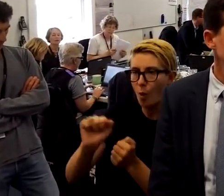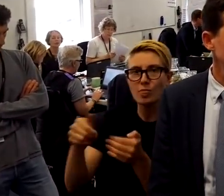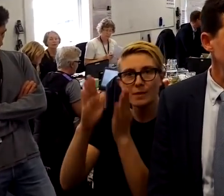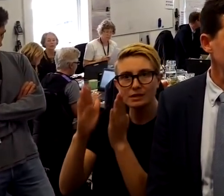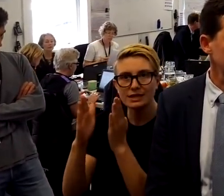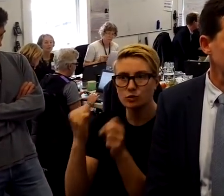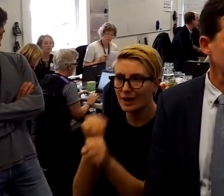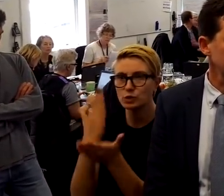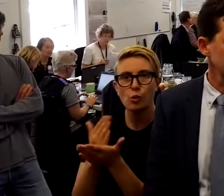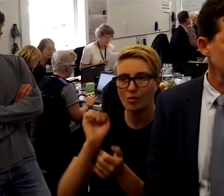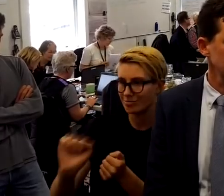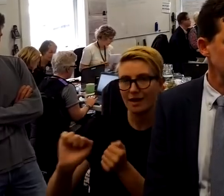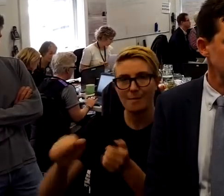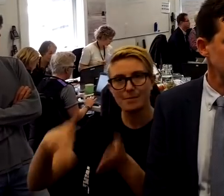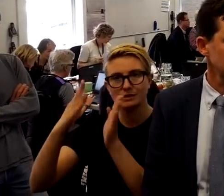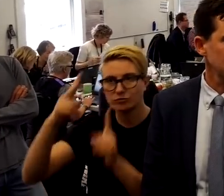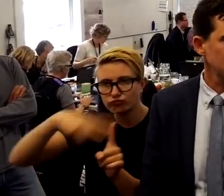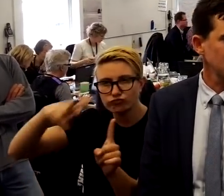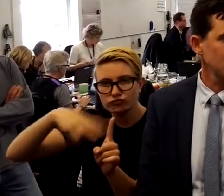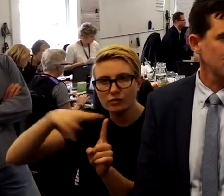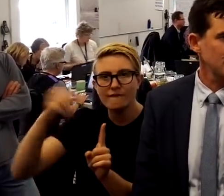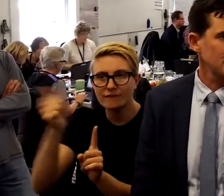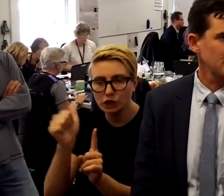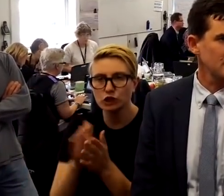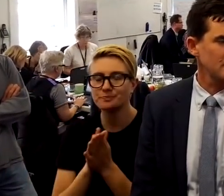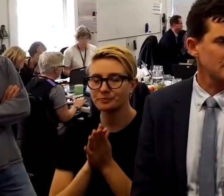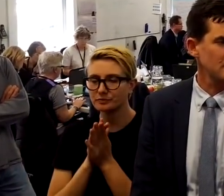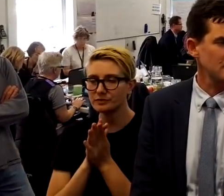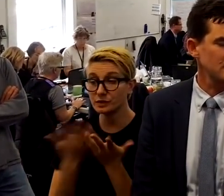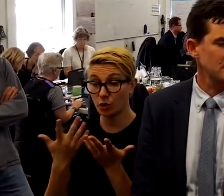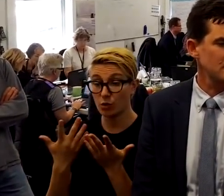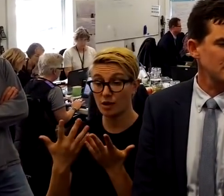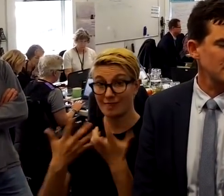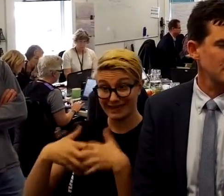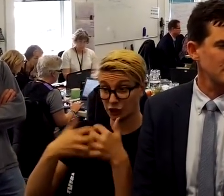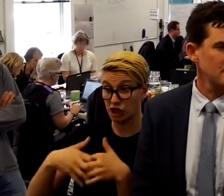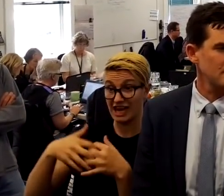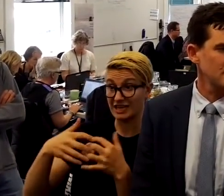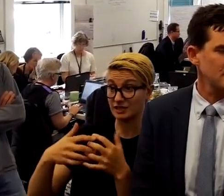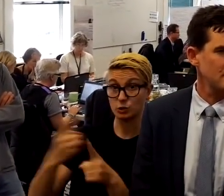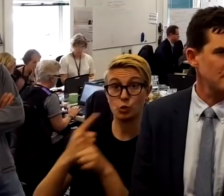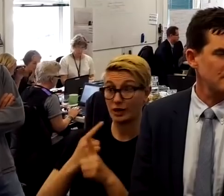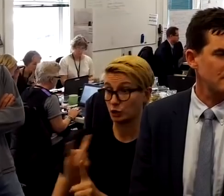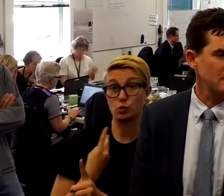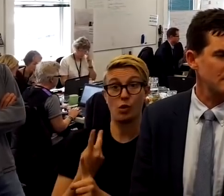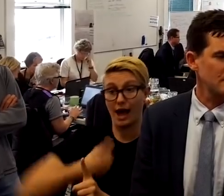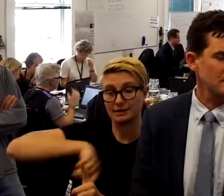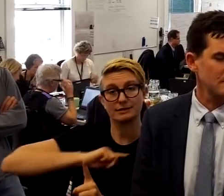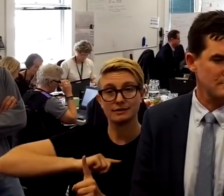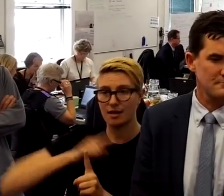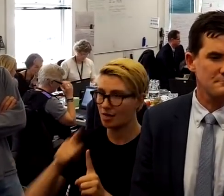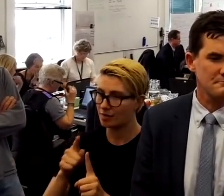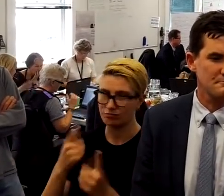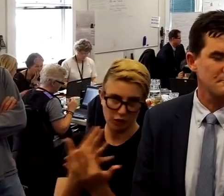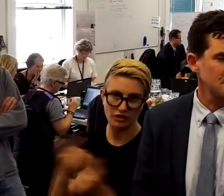they think they need it. So the engineers that we've been talking to, and we've been talking to a lot of them, they've been very busy over the last